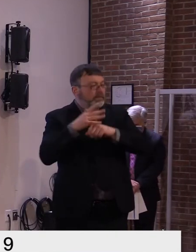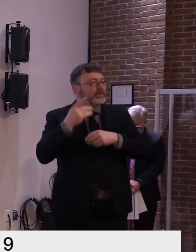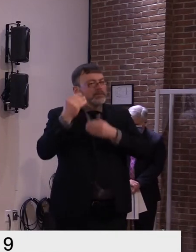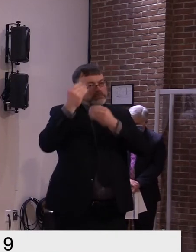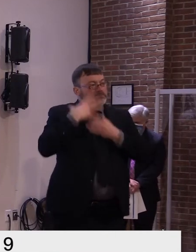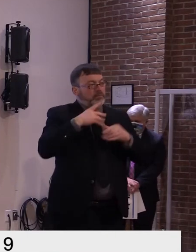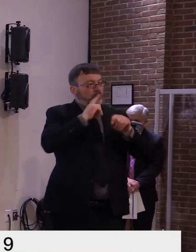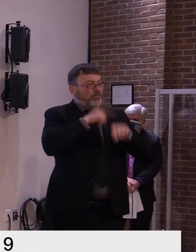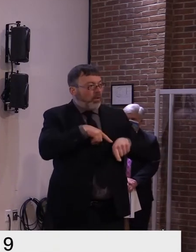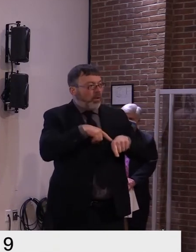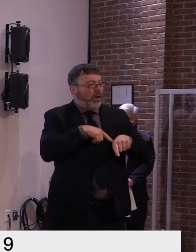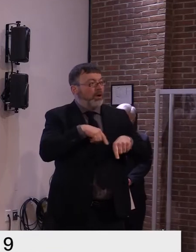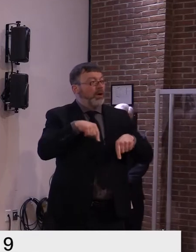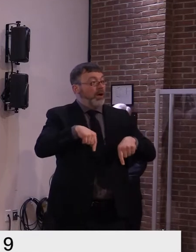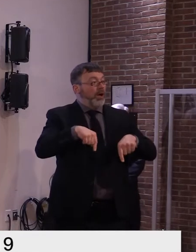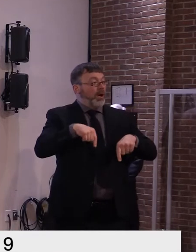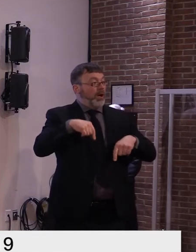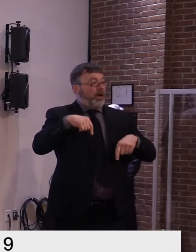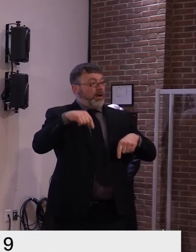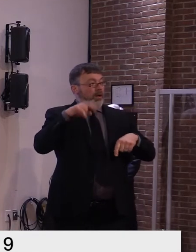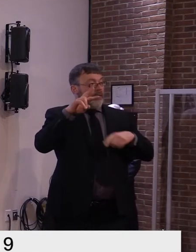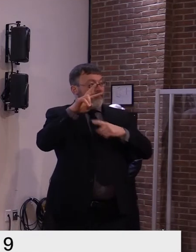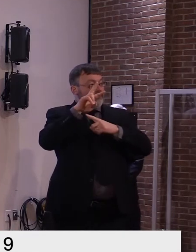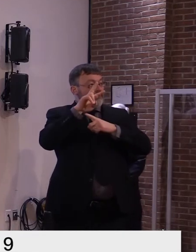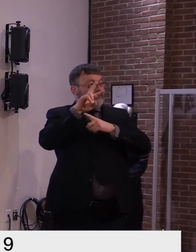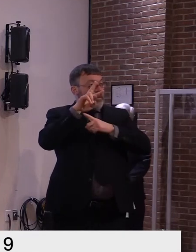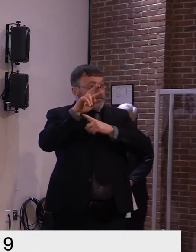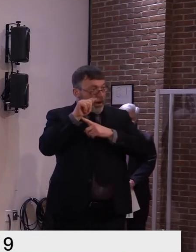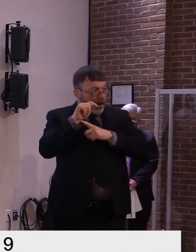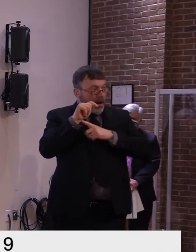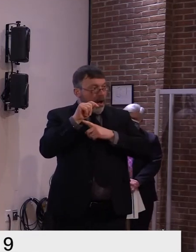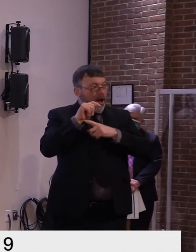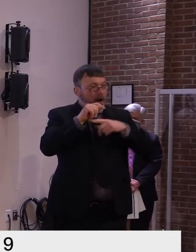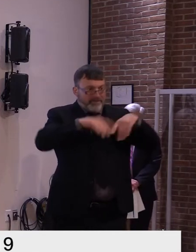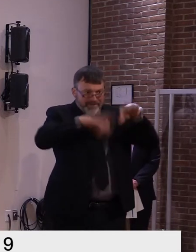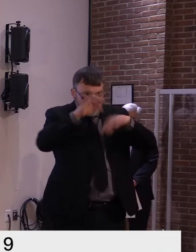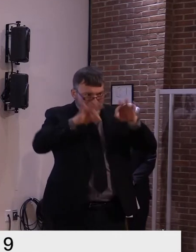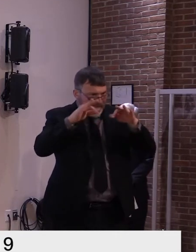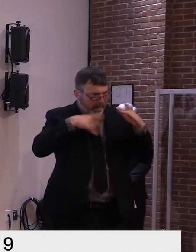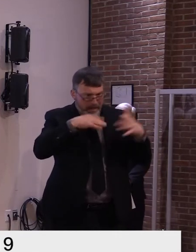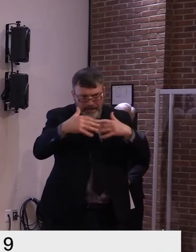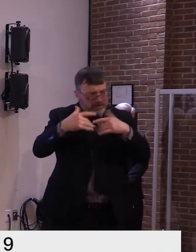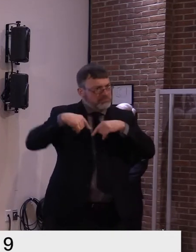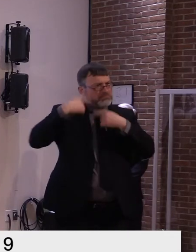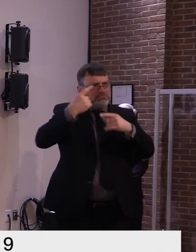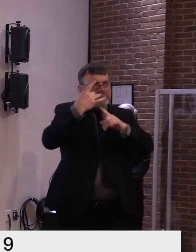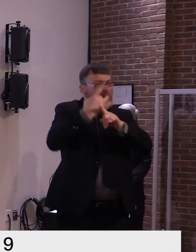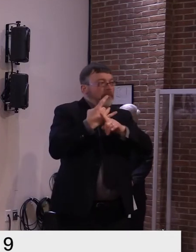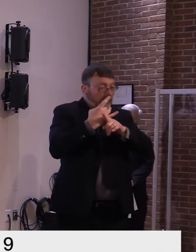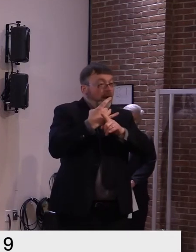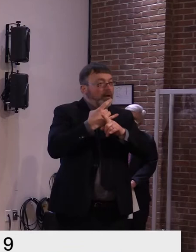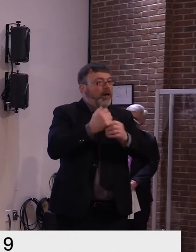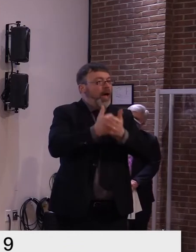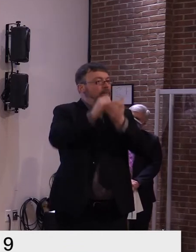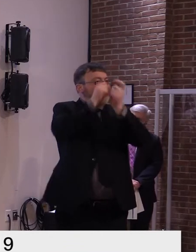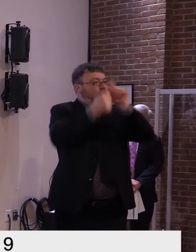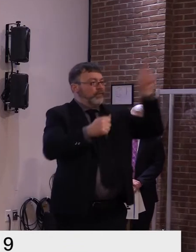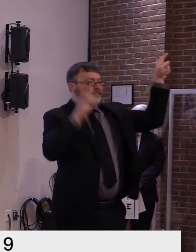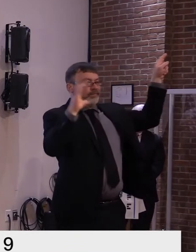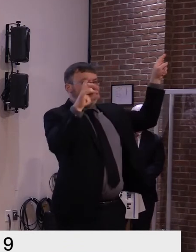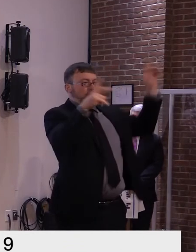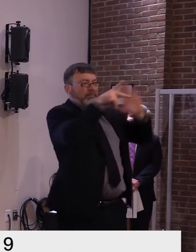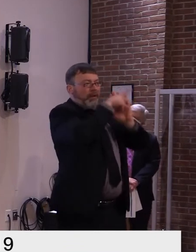helped shape national policy. You'll recall since May, we've allowed people who are in quarantine due to